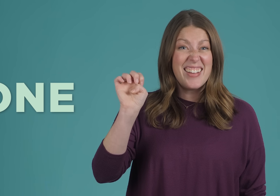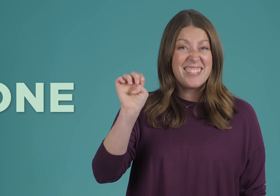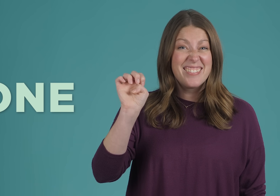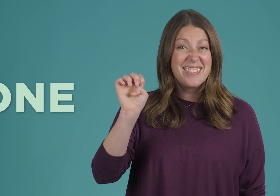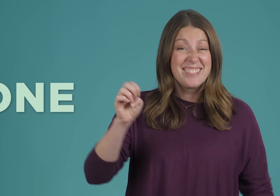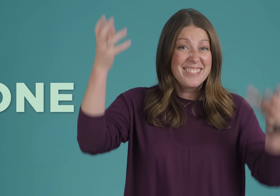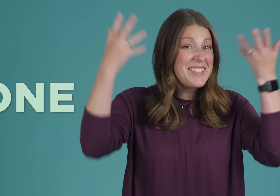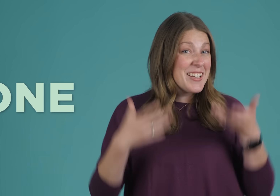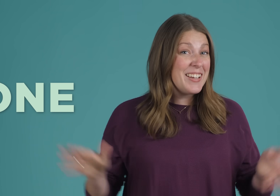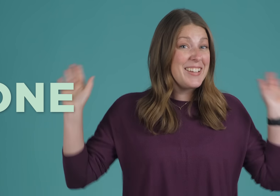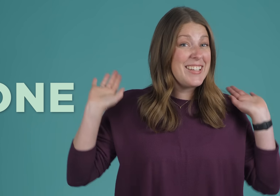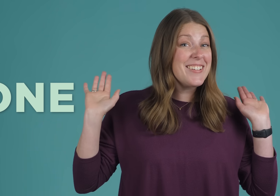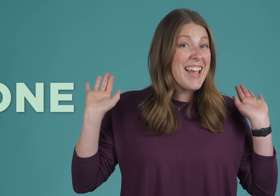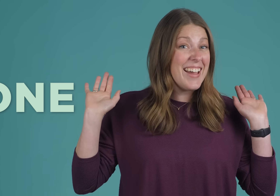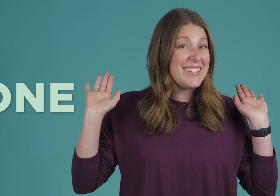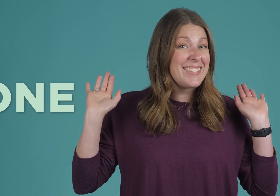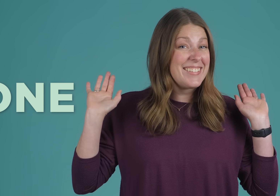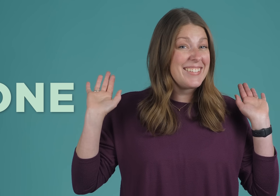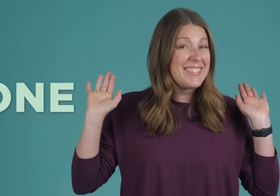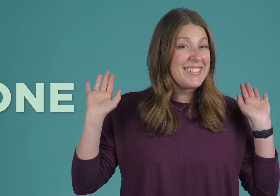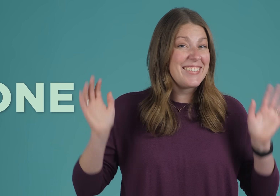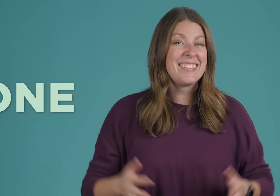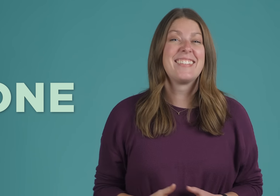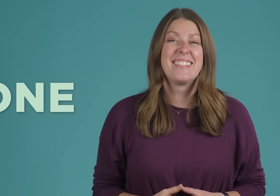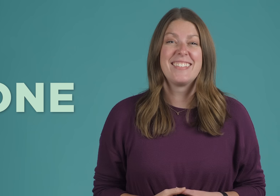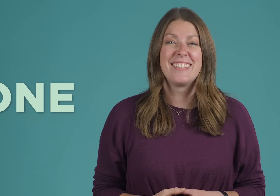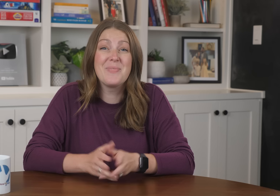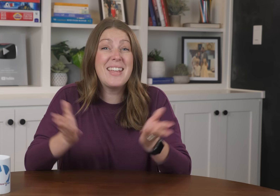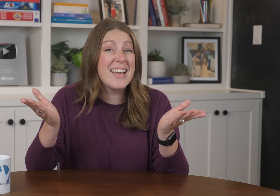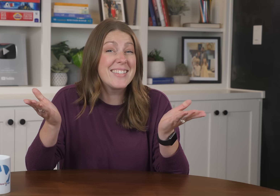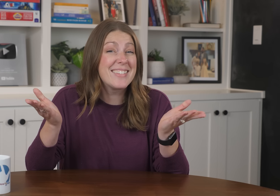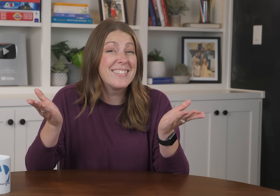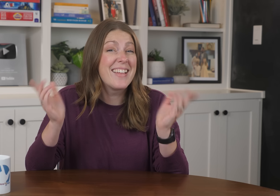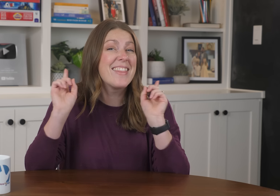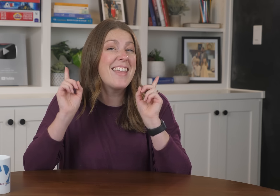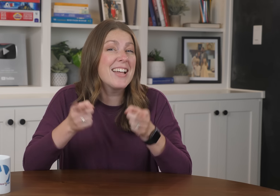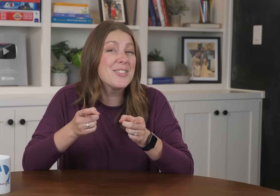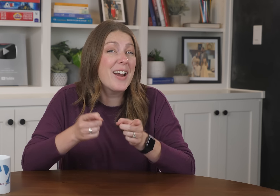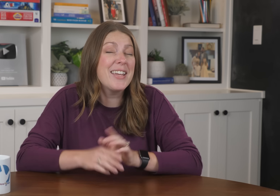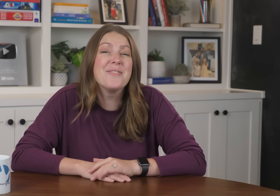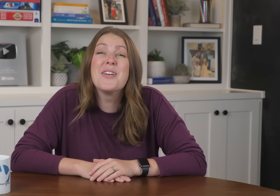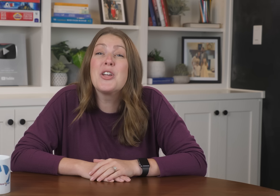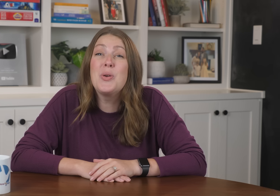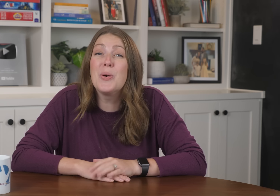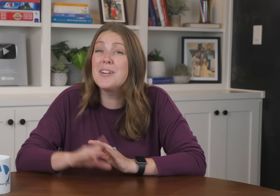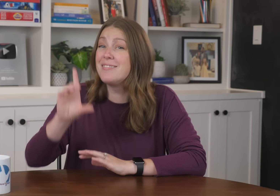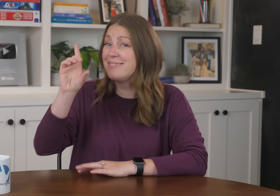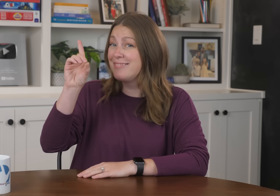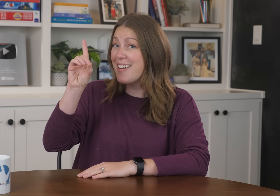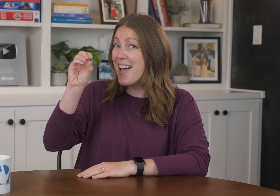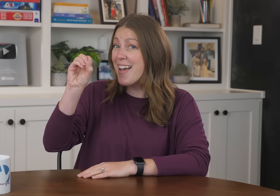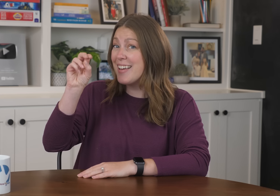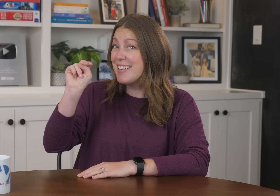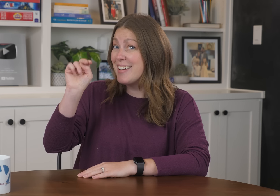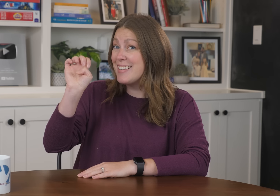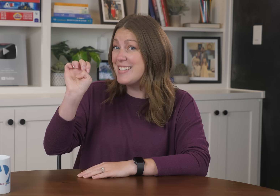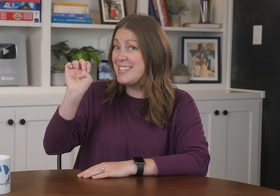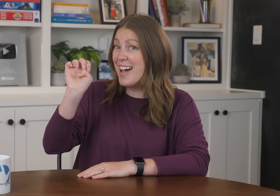Done. You're done. Yes, that's right. You're